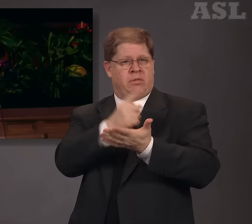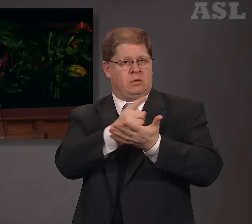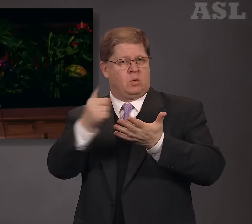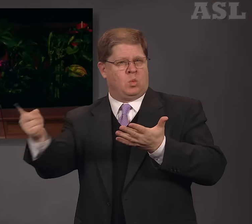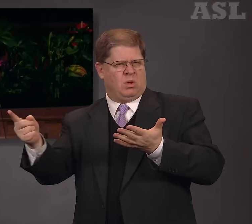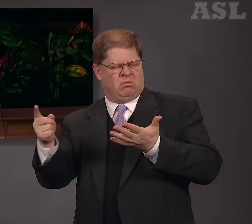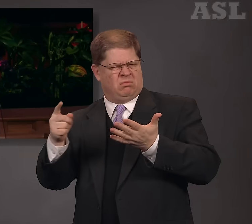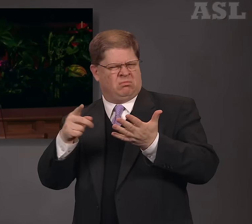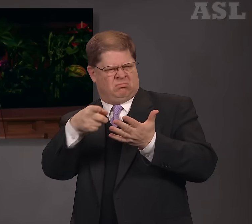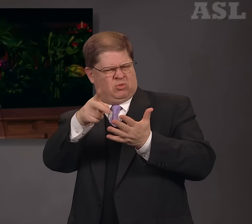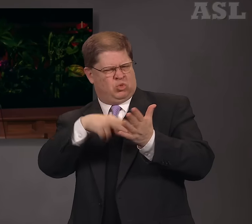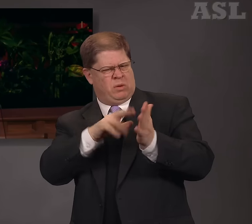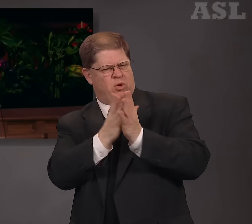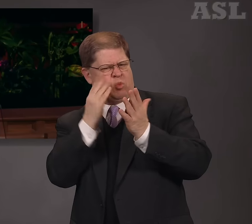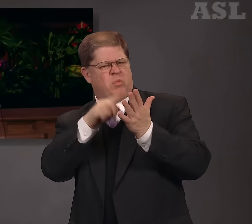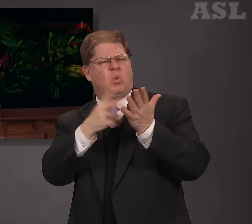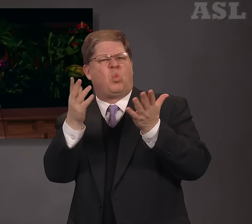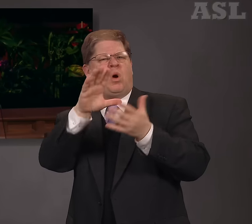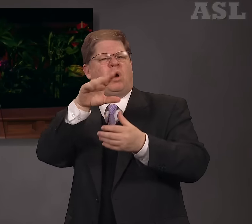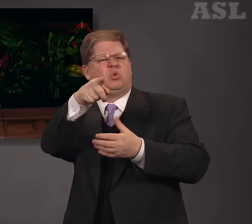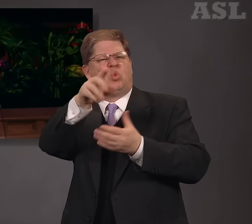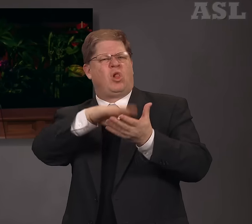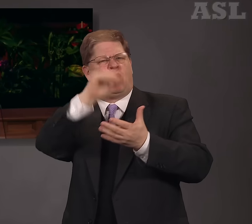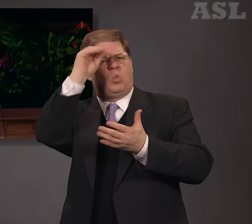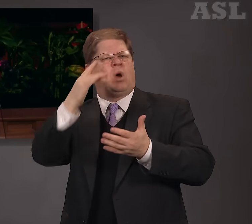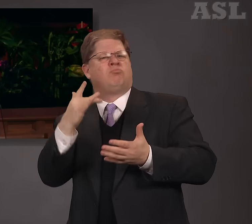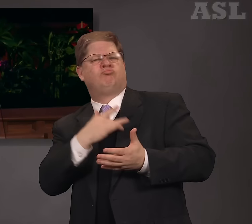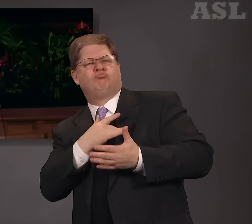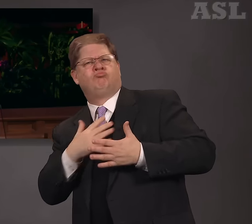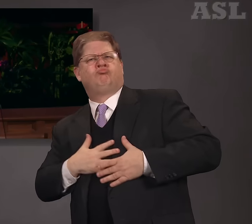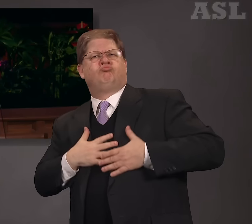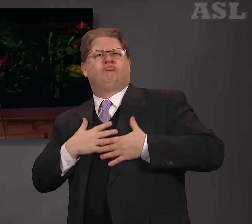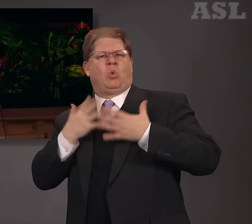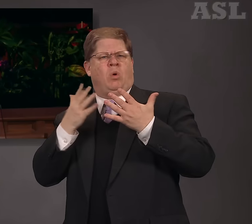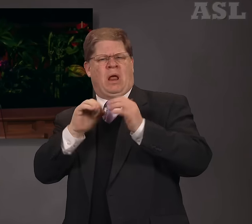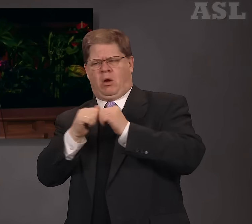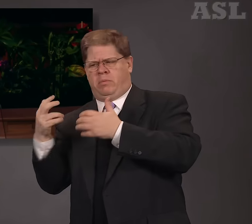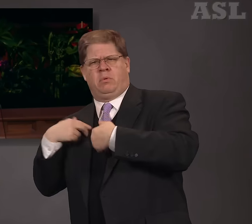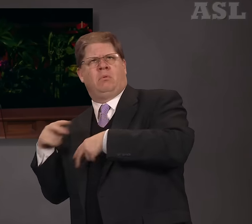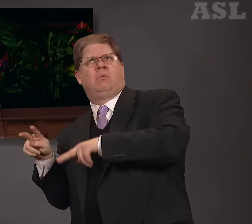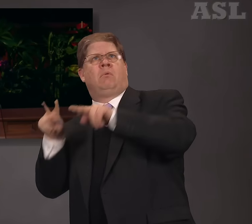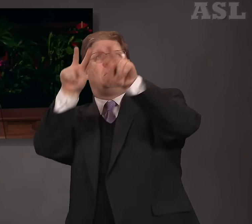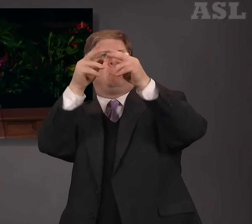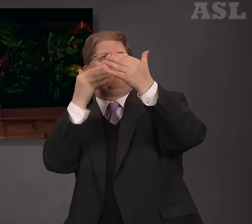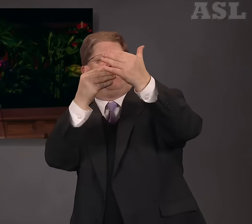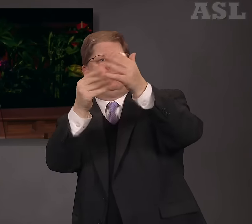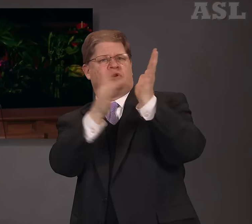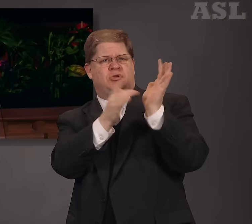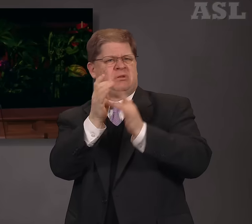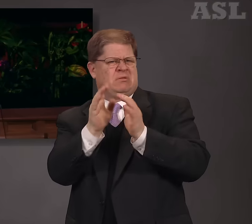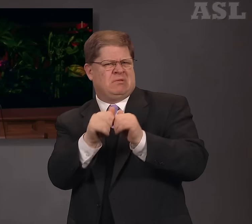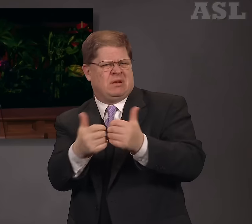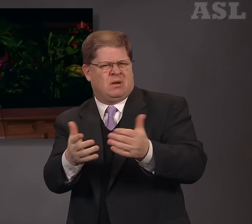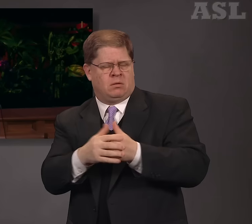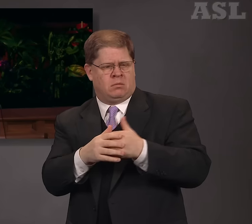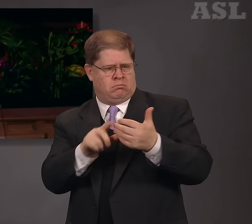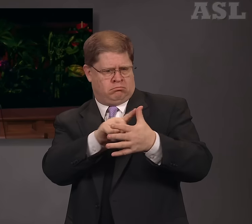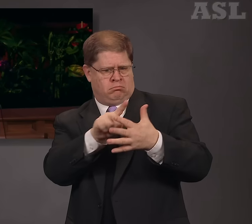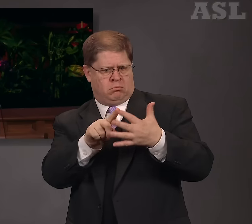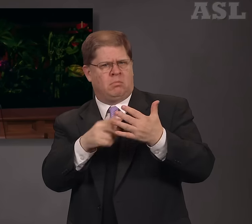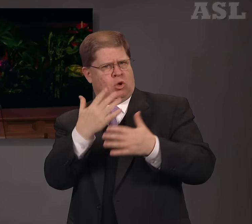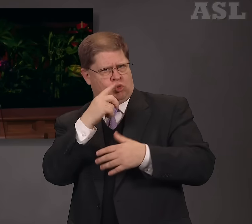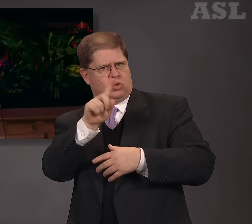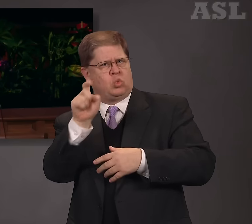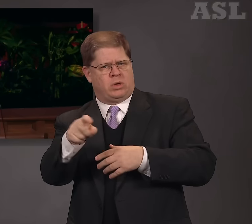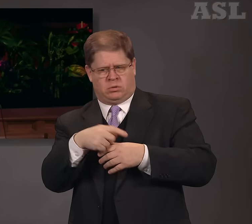week during our study of the Book of Mormon, and how does this bring us closer to the Savior? These are good questions for our